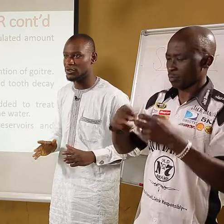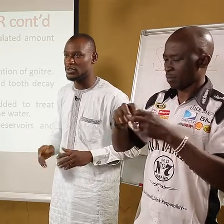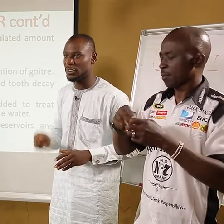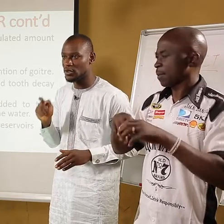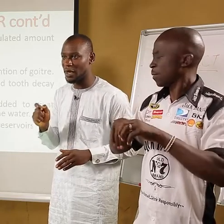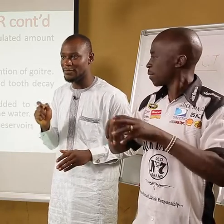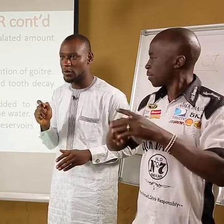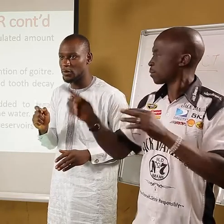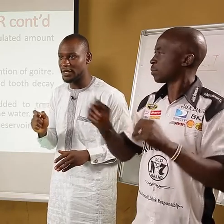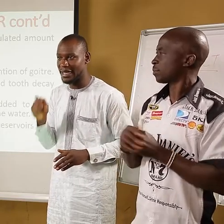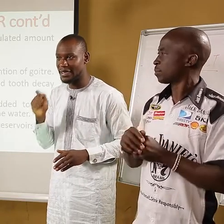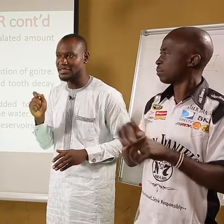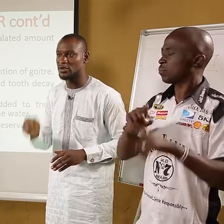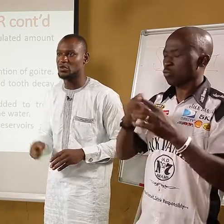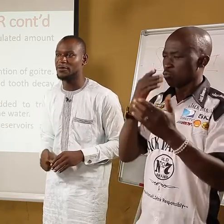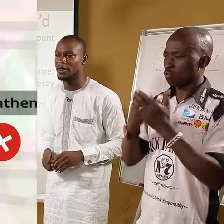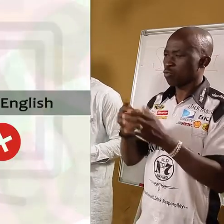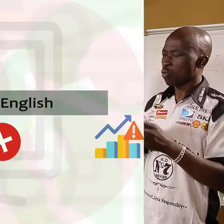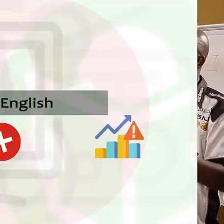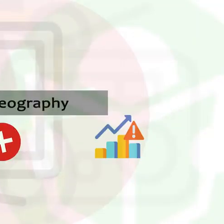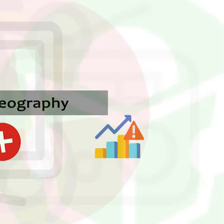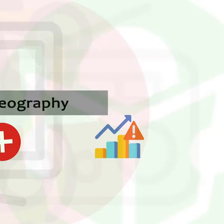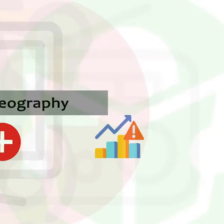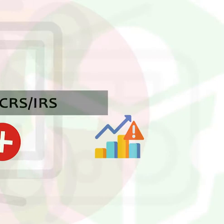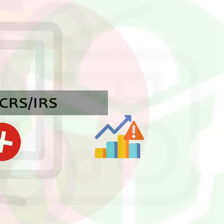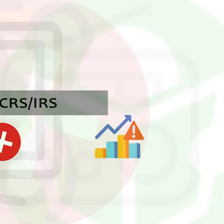good consumption should have that chlorine, and that sound should be felt.